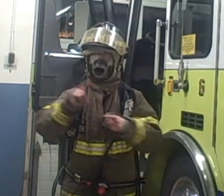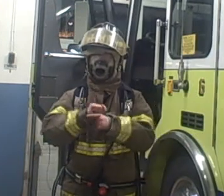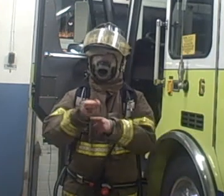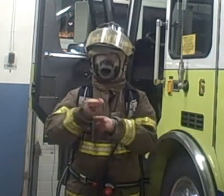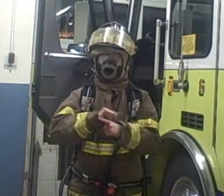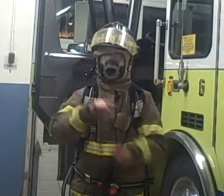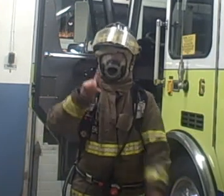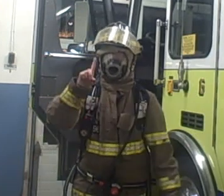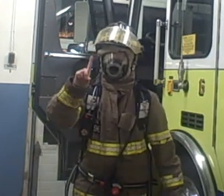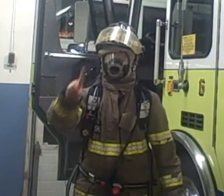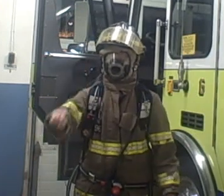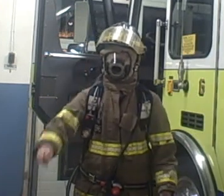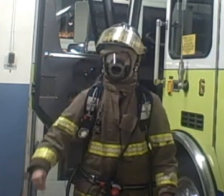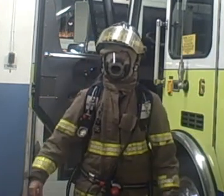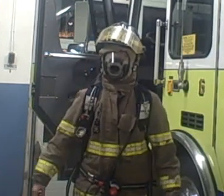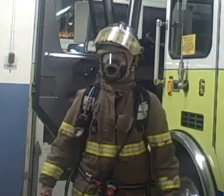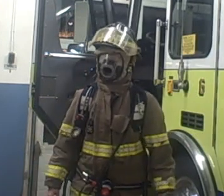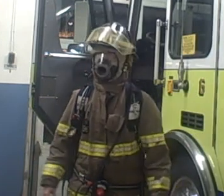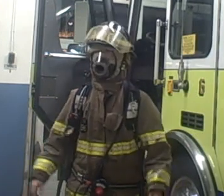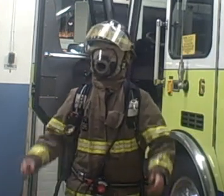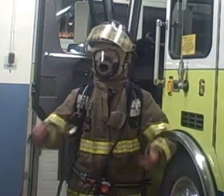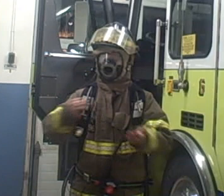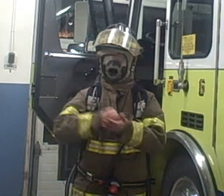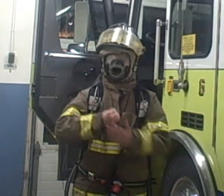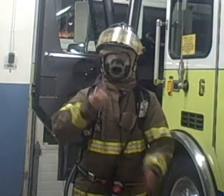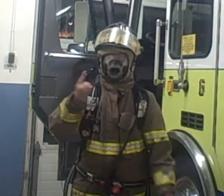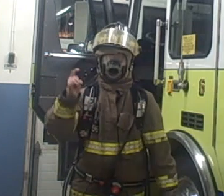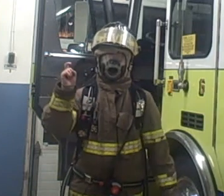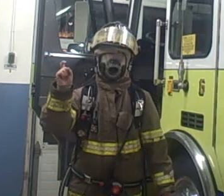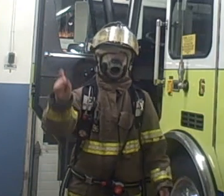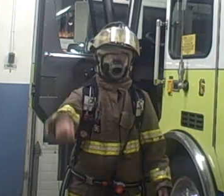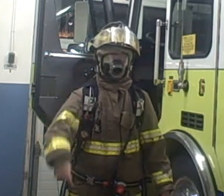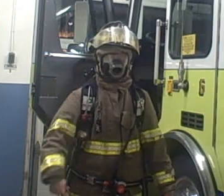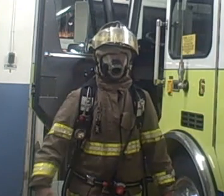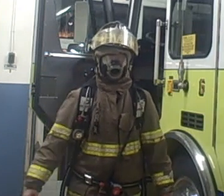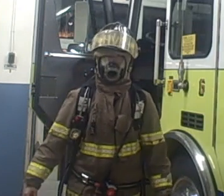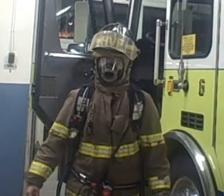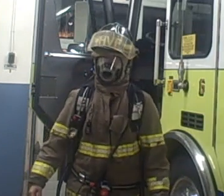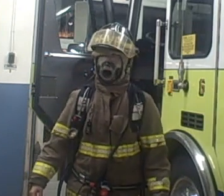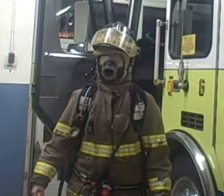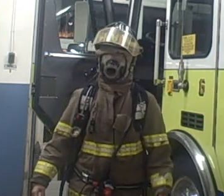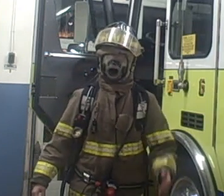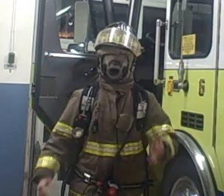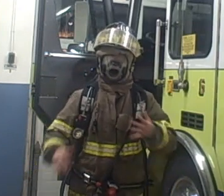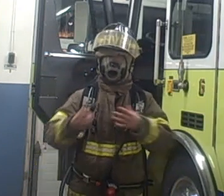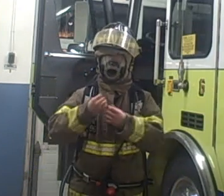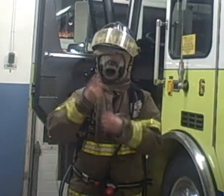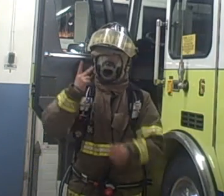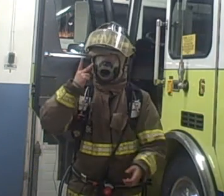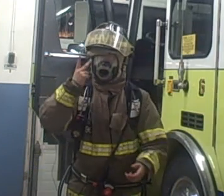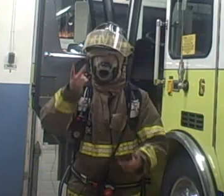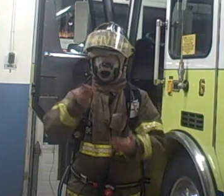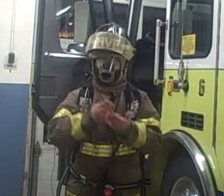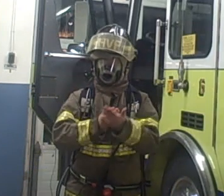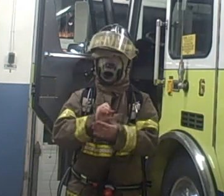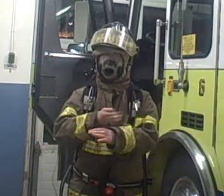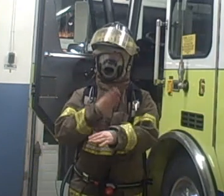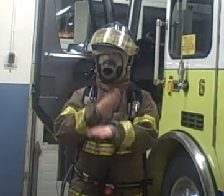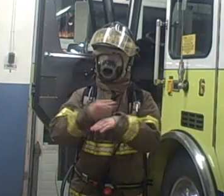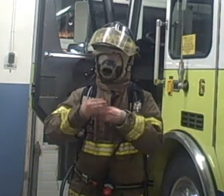anyone the things he tried to do. He wants to help the ones in need. He wants to see the